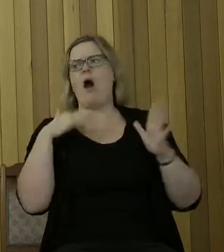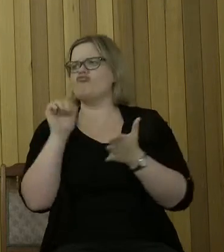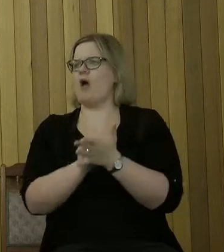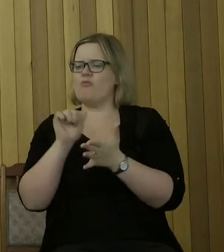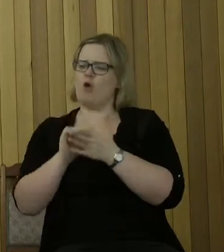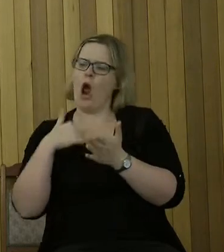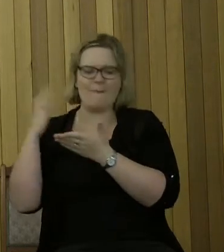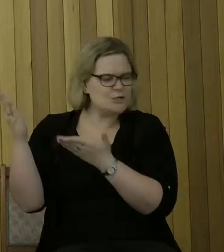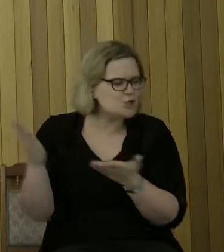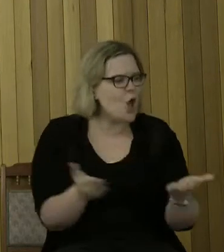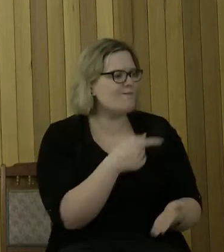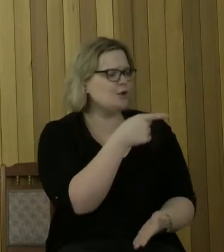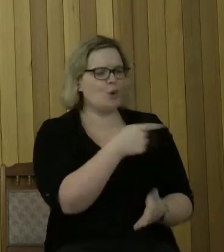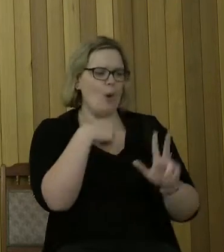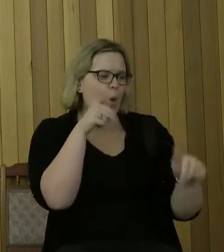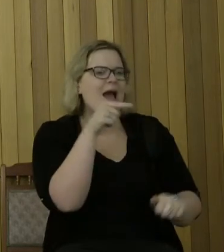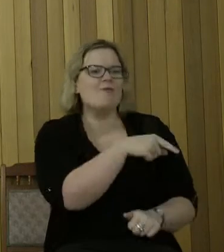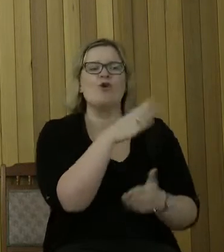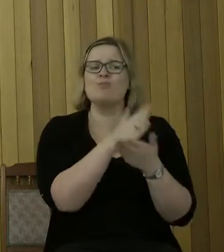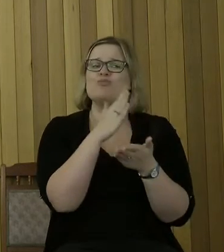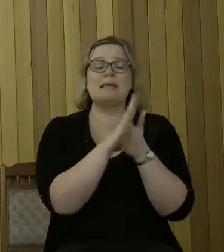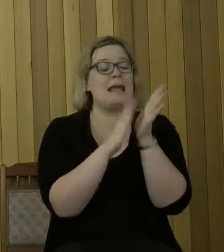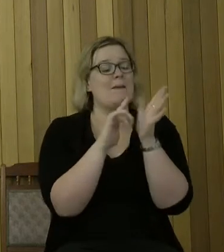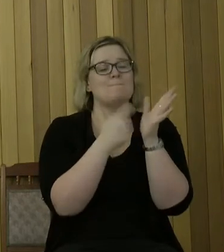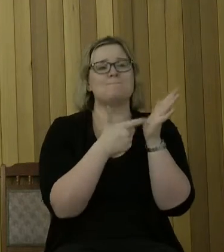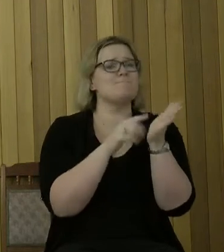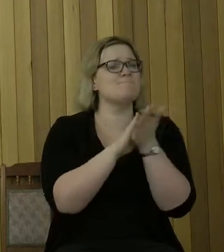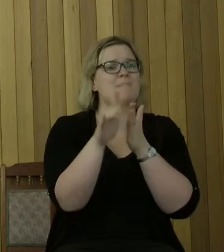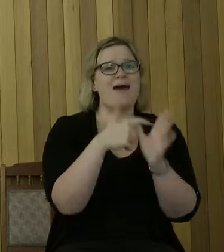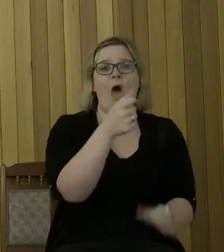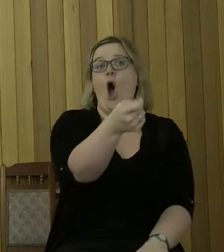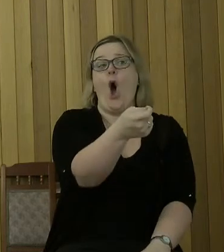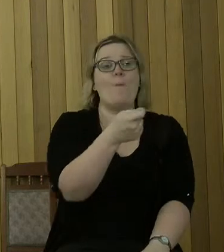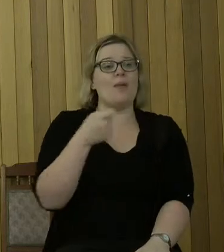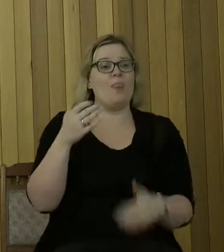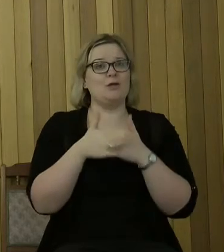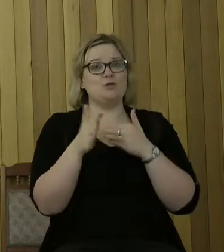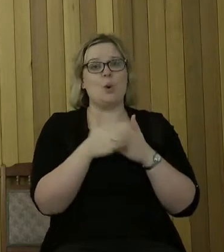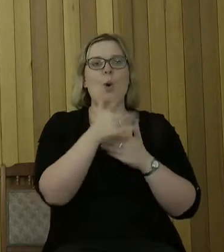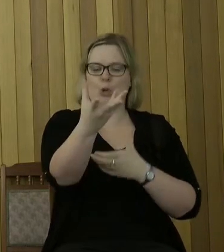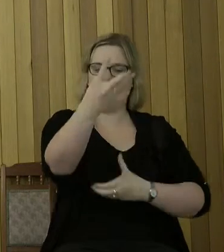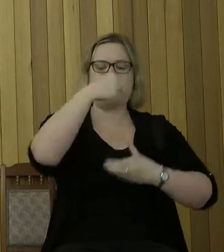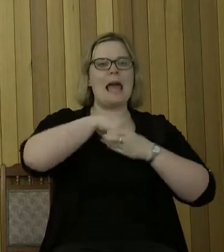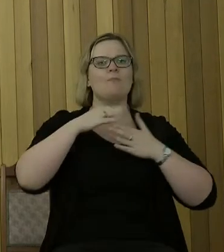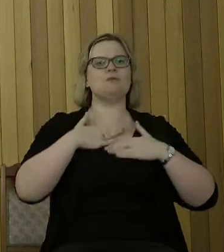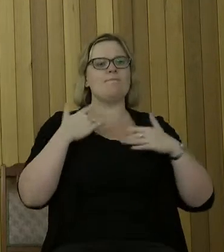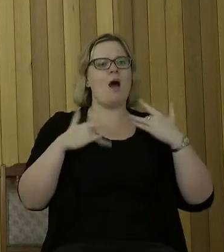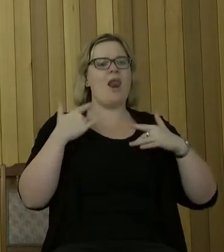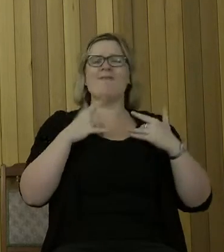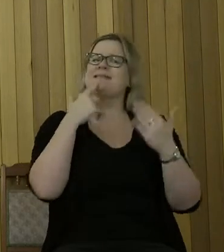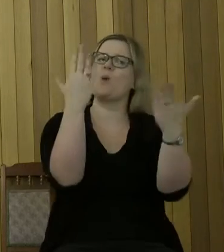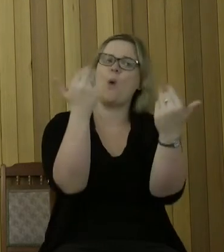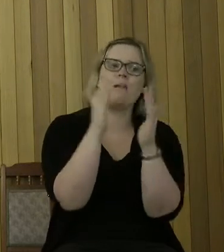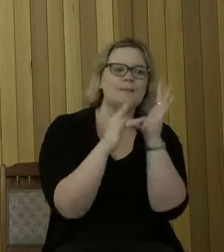right. But in actual fact, what Martha had done is she had opened the door into her life and said, welcome,